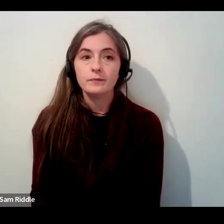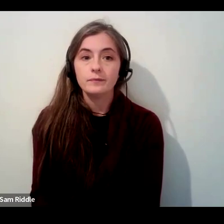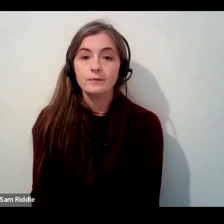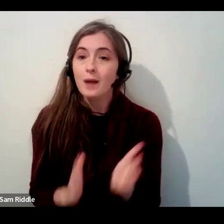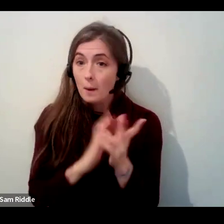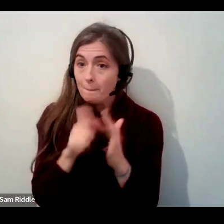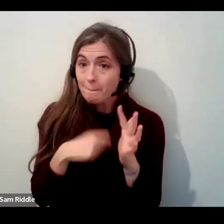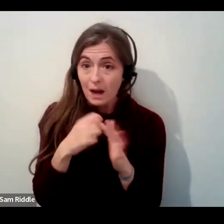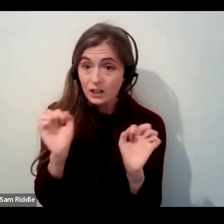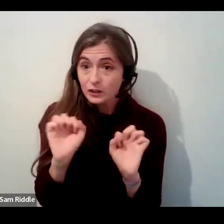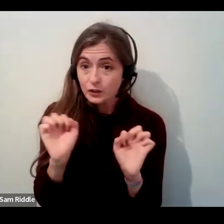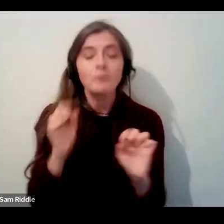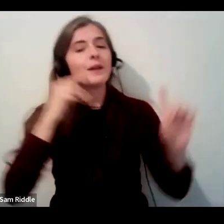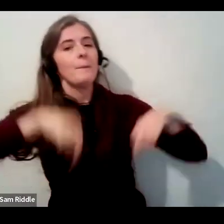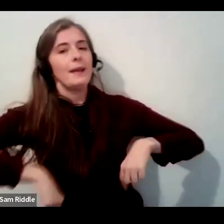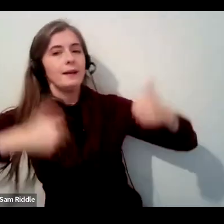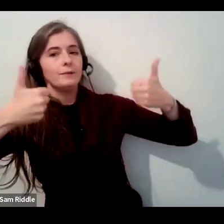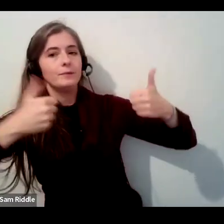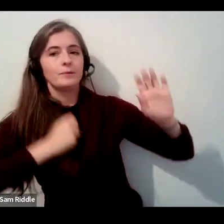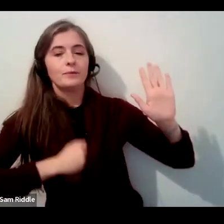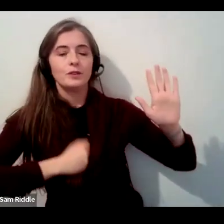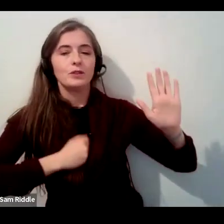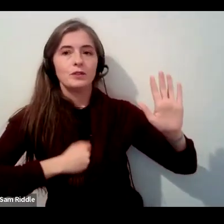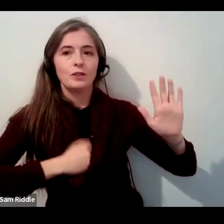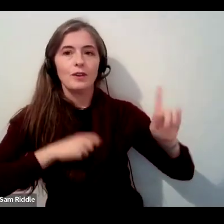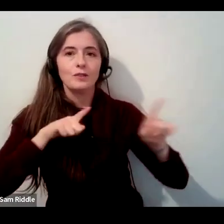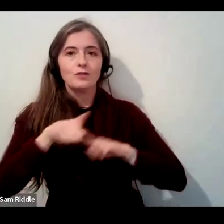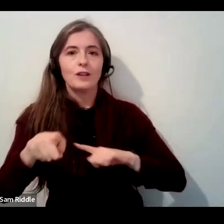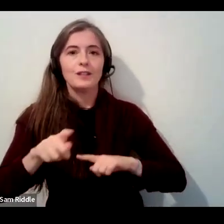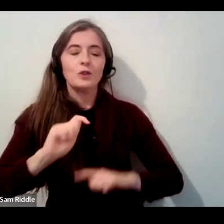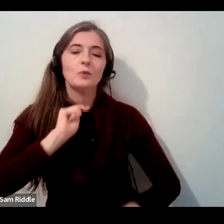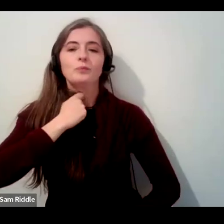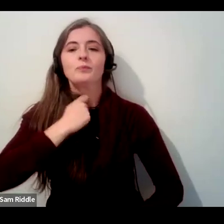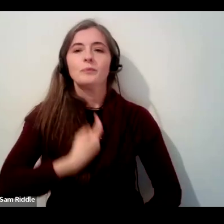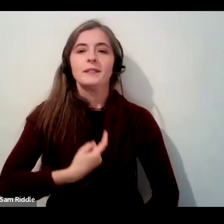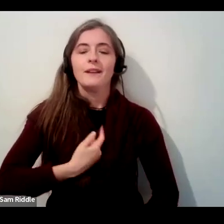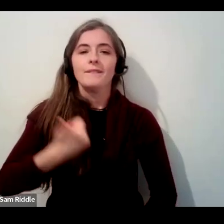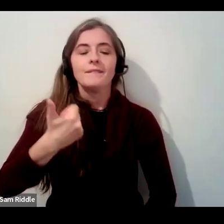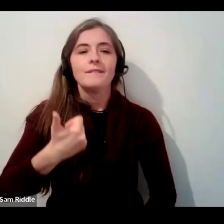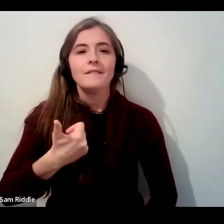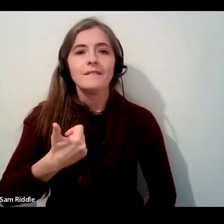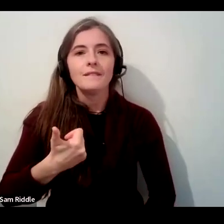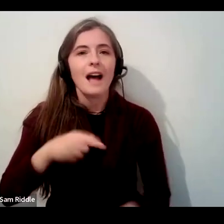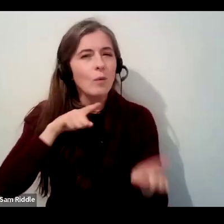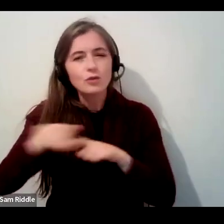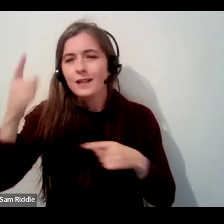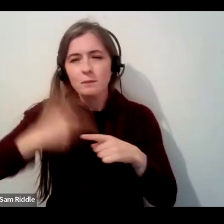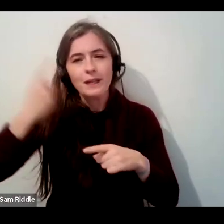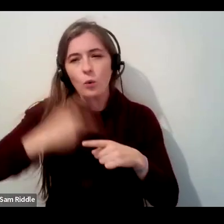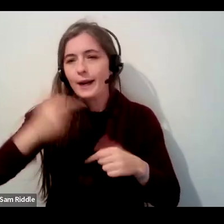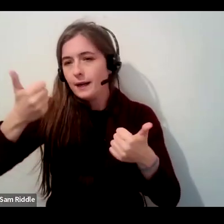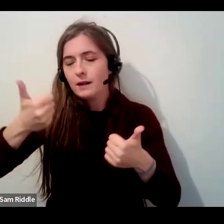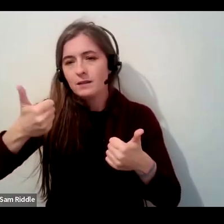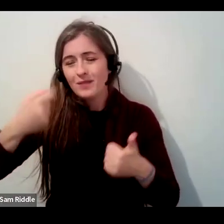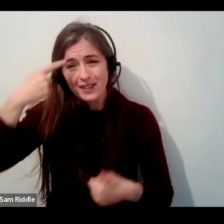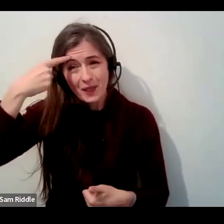Is Mark not here? Oh, I am here. Sorry, Paula. I was just trying to unmute myself. Thanks. I'll try and be quick. I mean, I just think